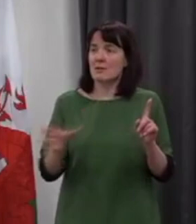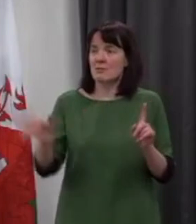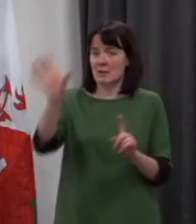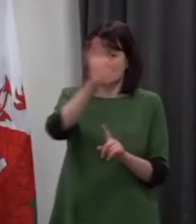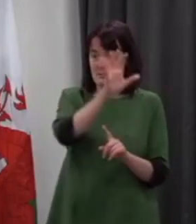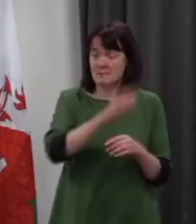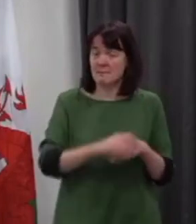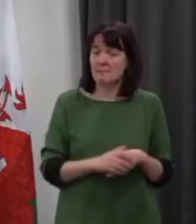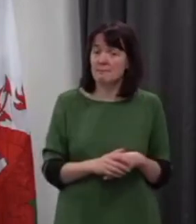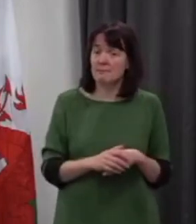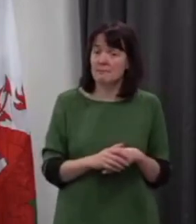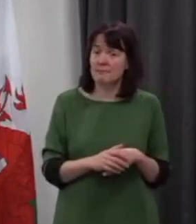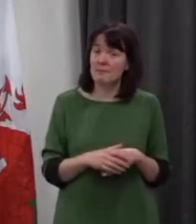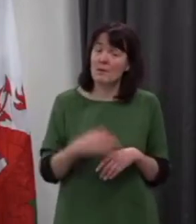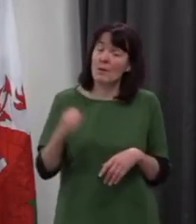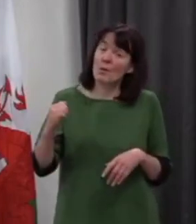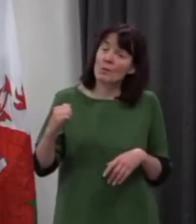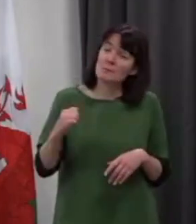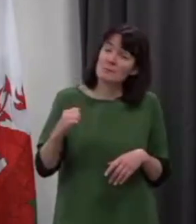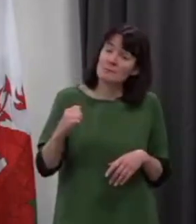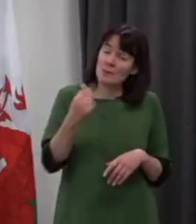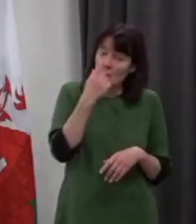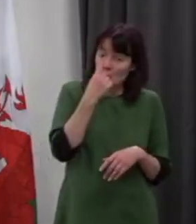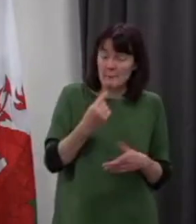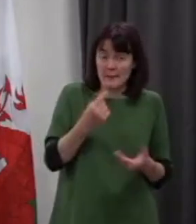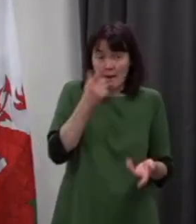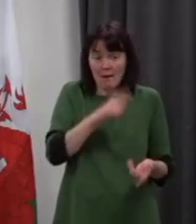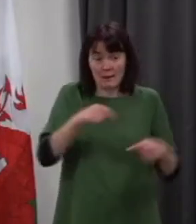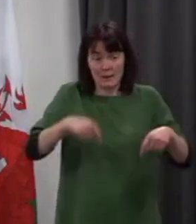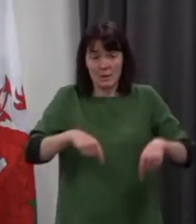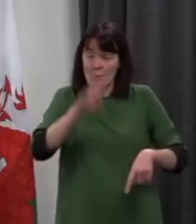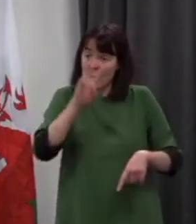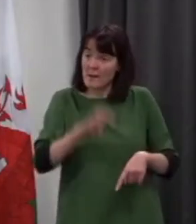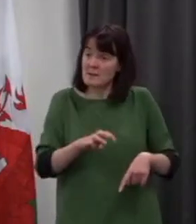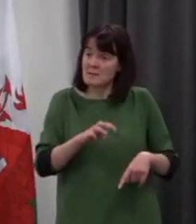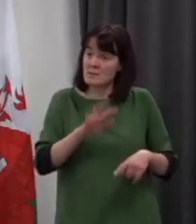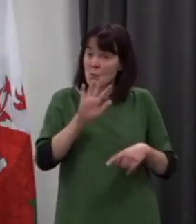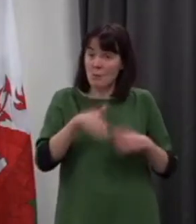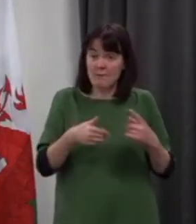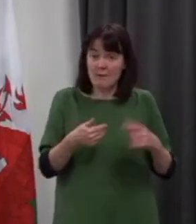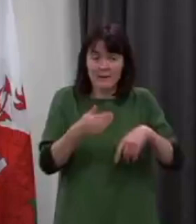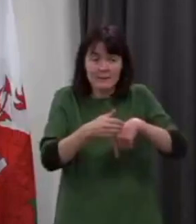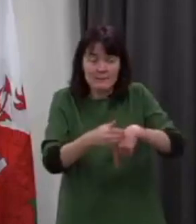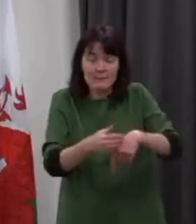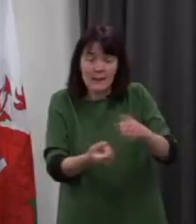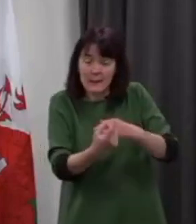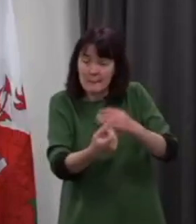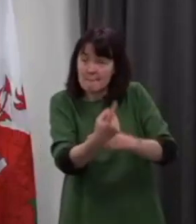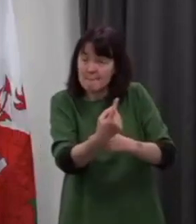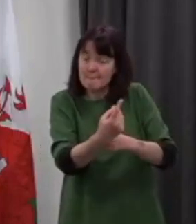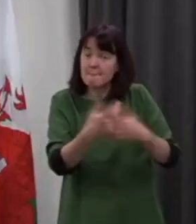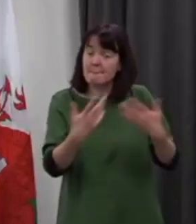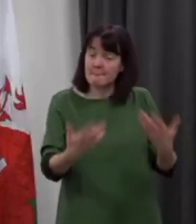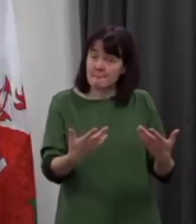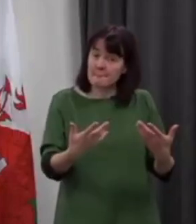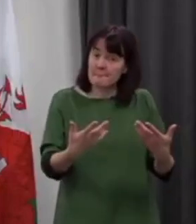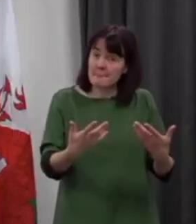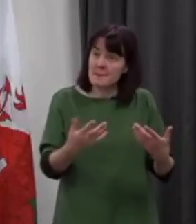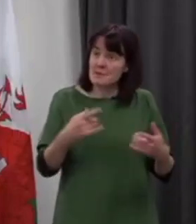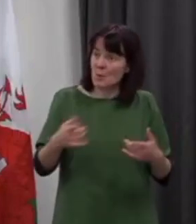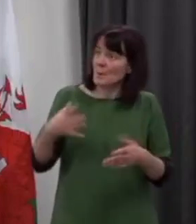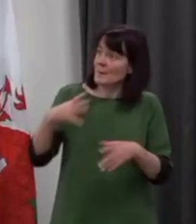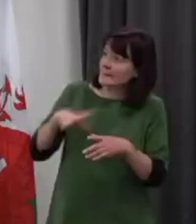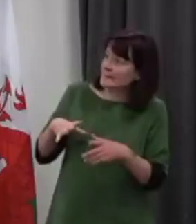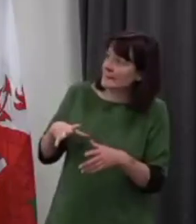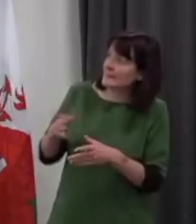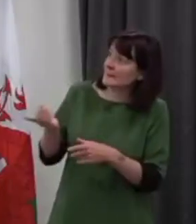Fortunate in Wales, in terms of the impact here, in which case our call on resources wouldn't be the same. But equally, if the